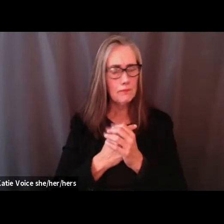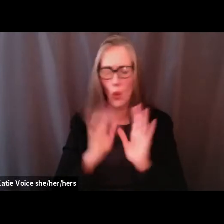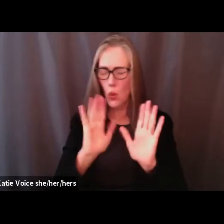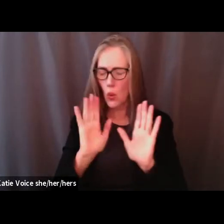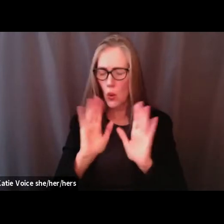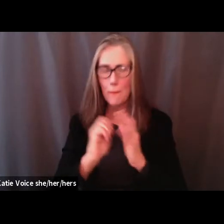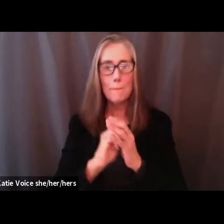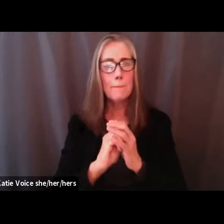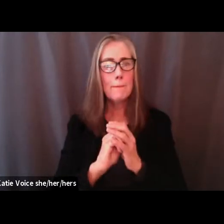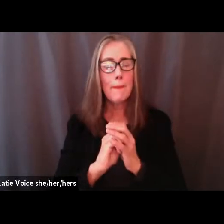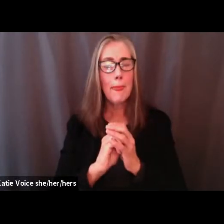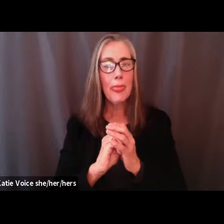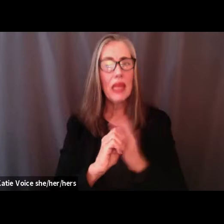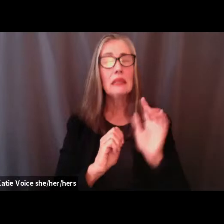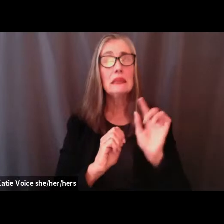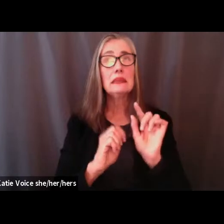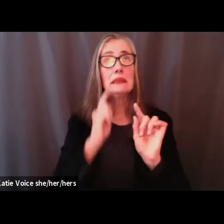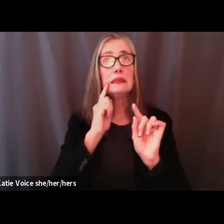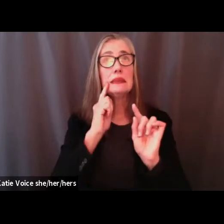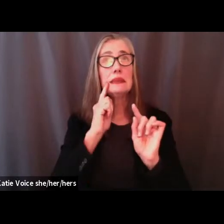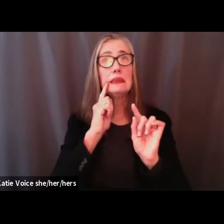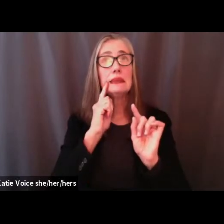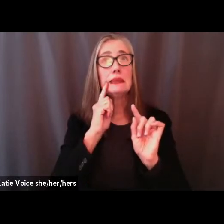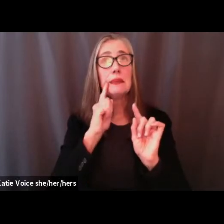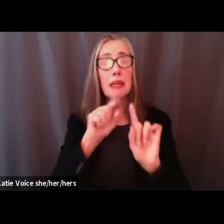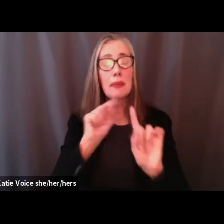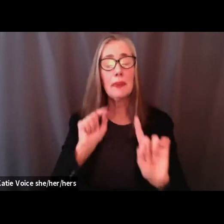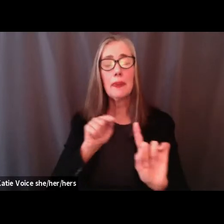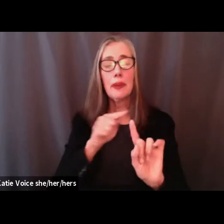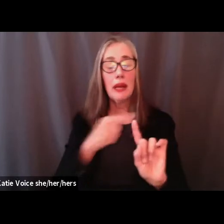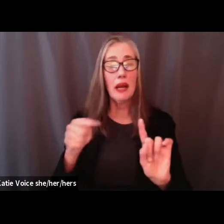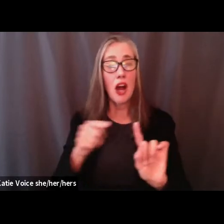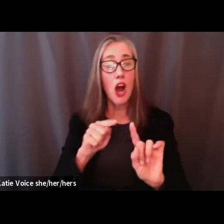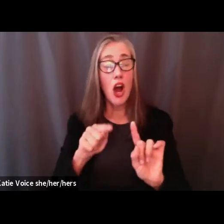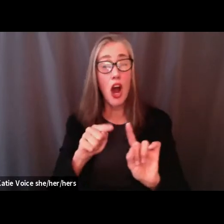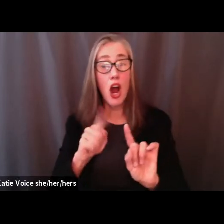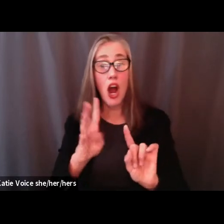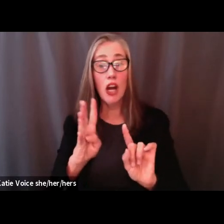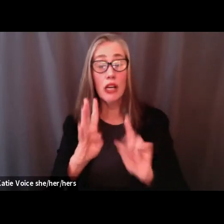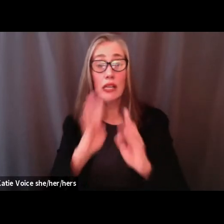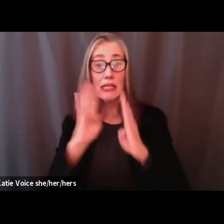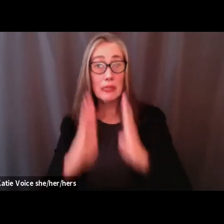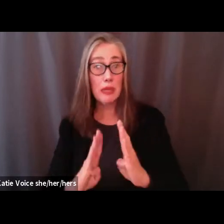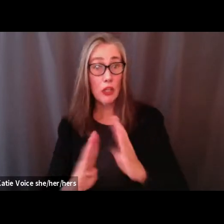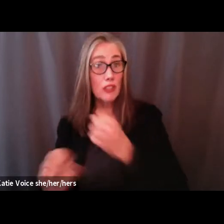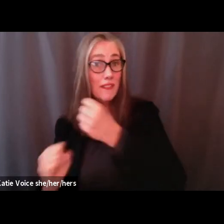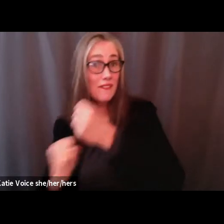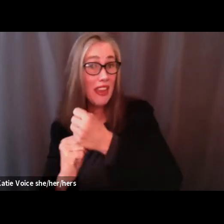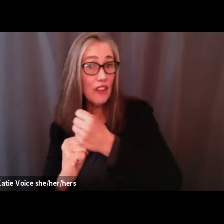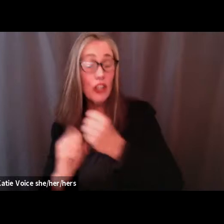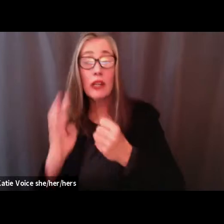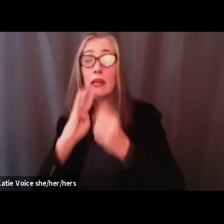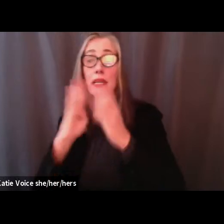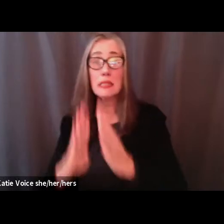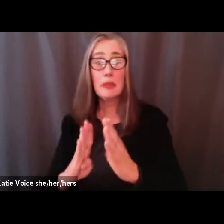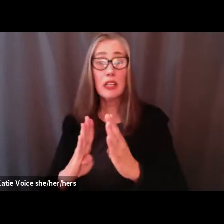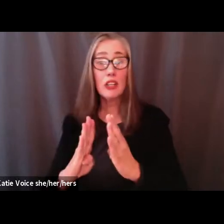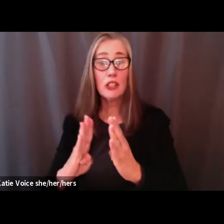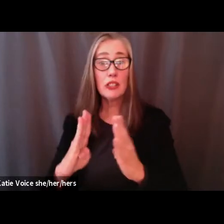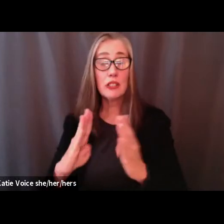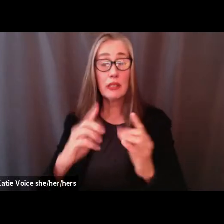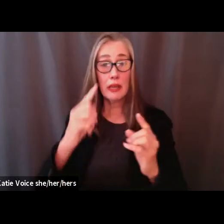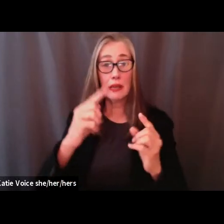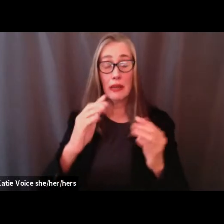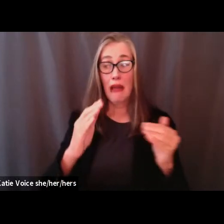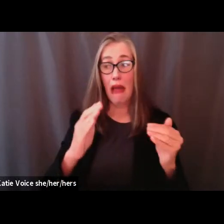actually, the question now before us is, are there speakers in favor and speakers against? And so at this time,